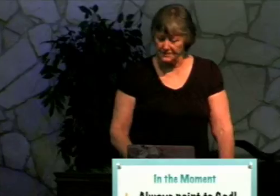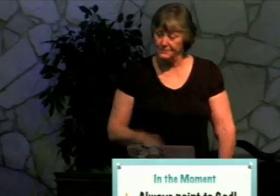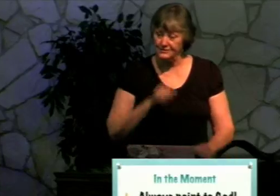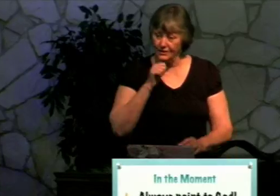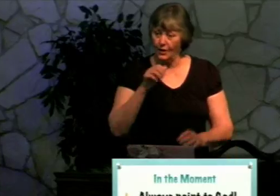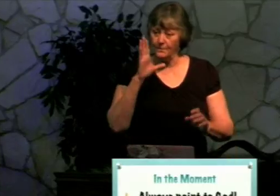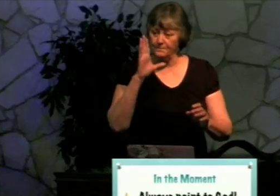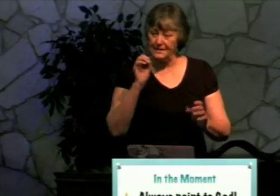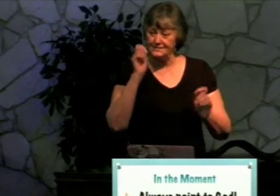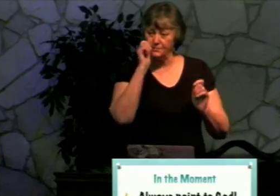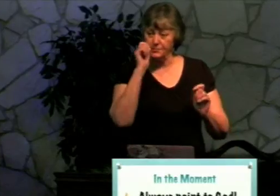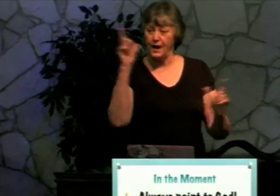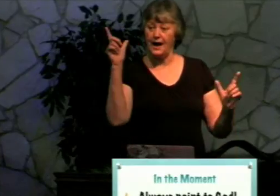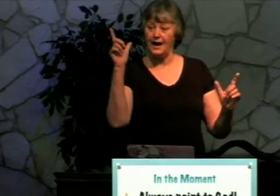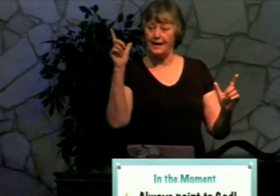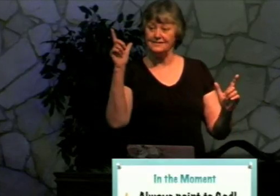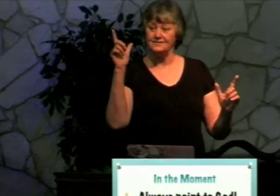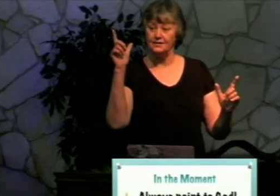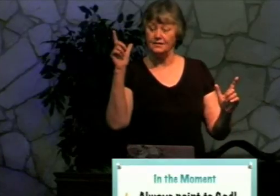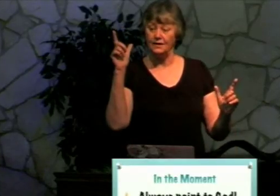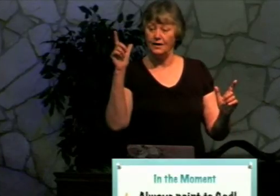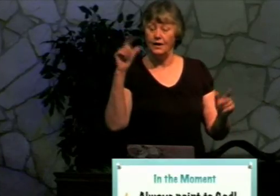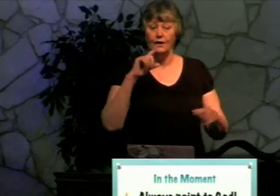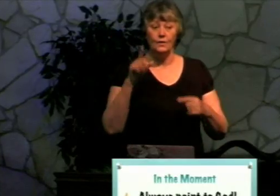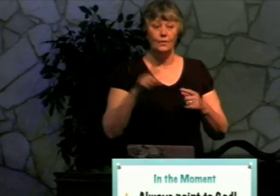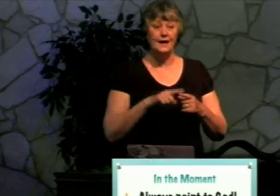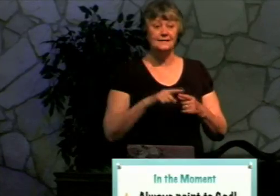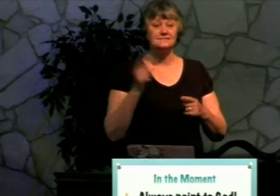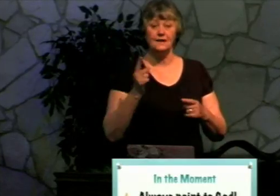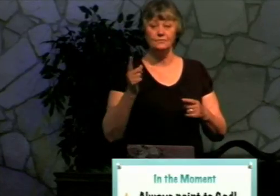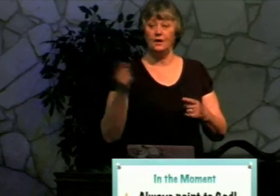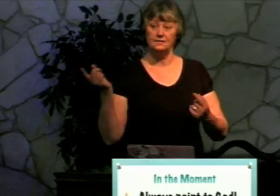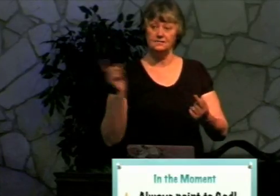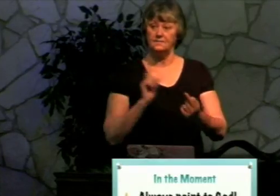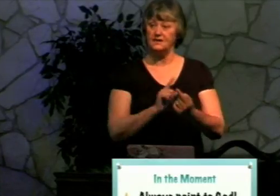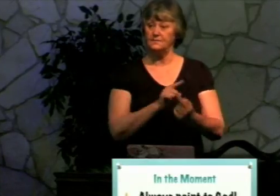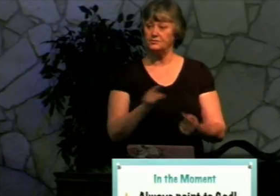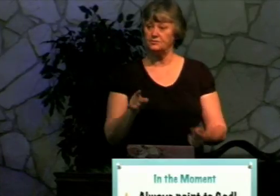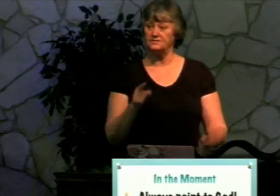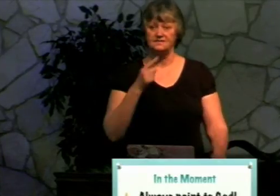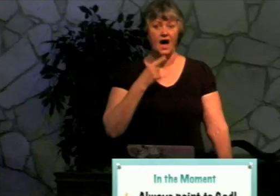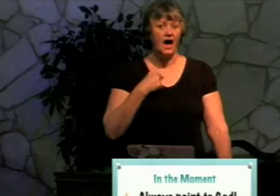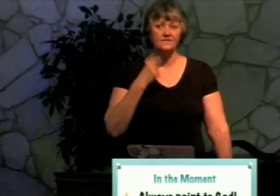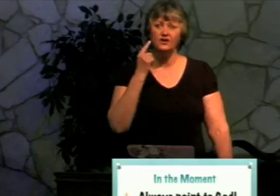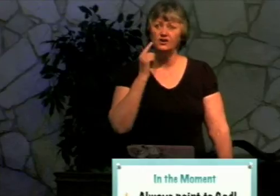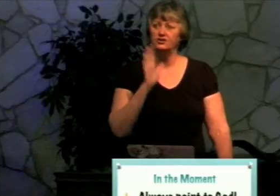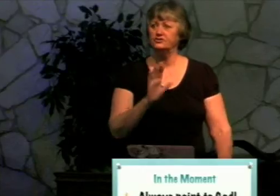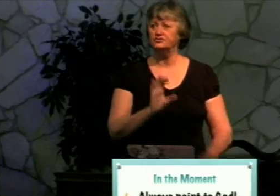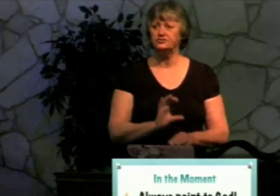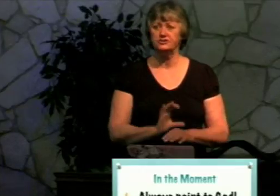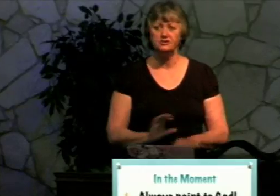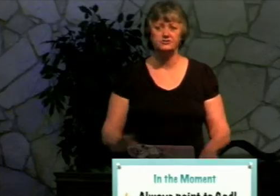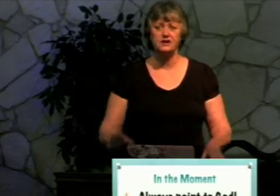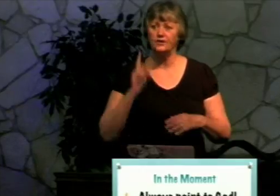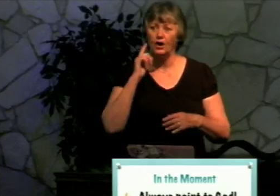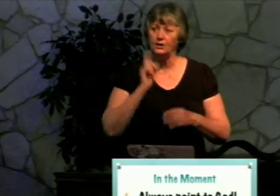But don't be surprised when someone comes up to you and says, I've heard your church. I've heard